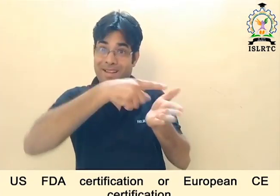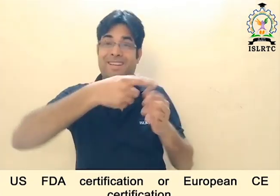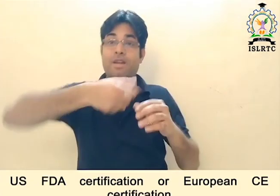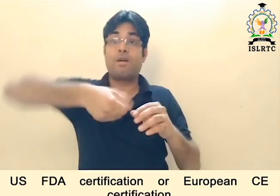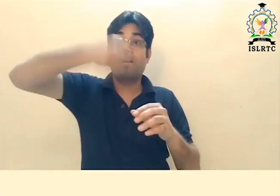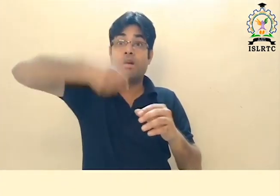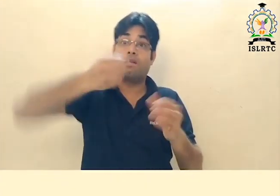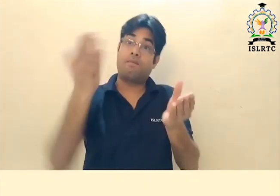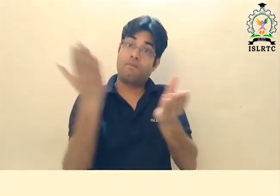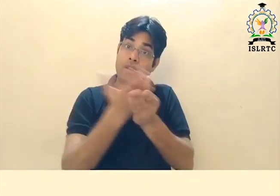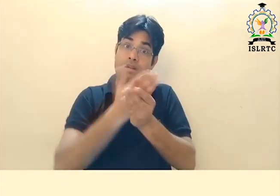for the kit